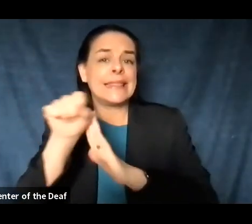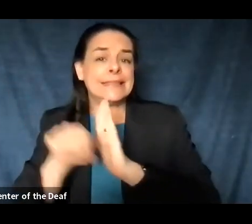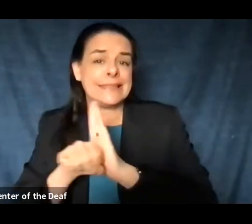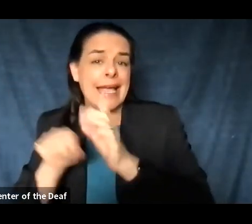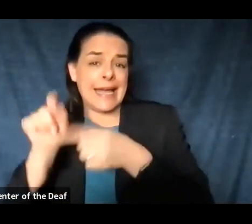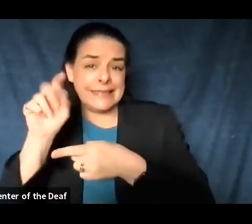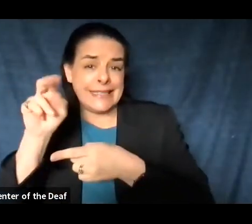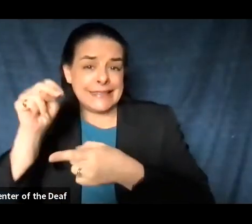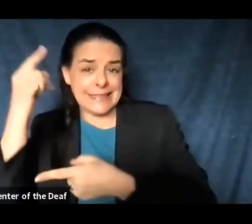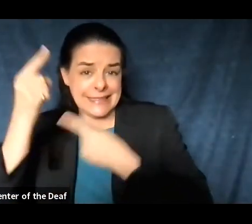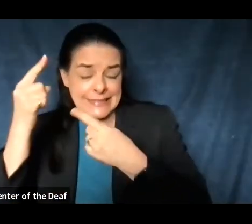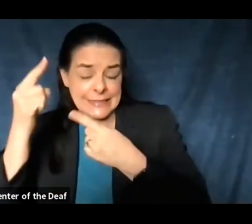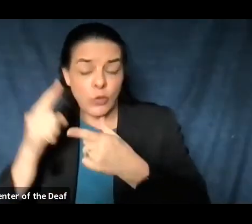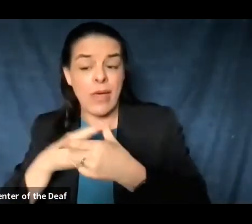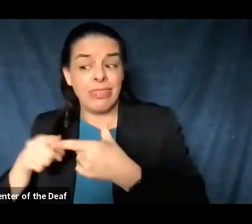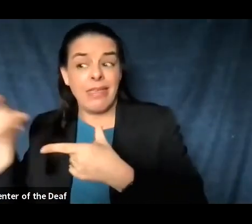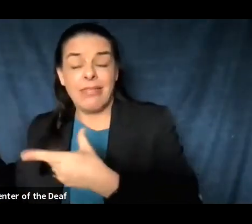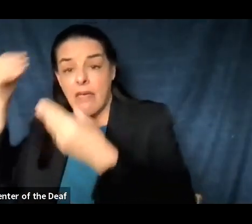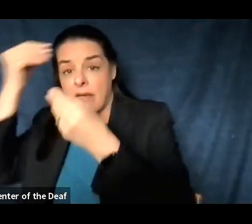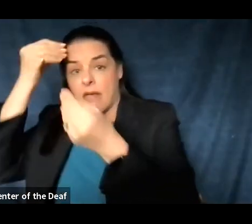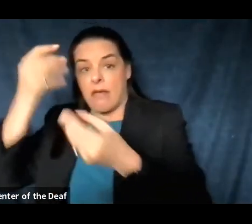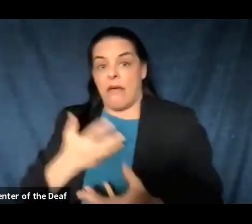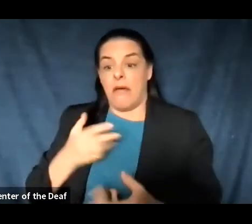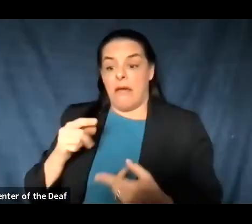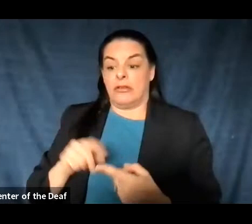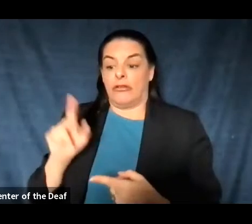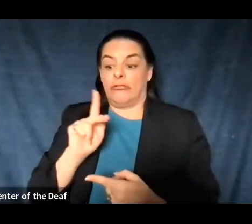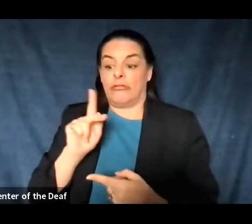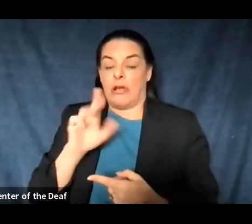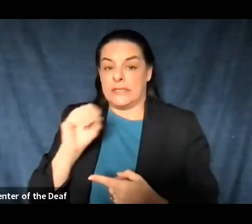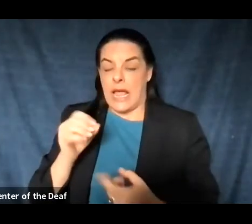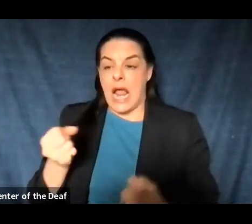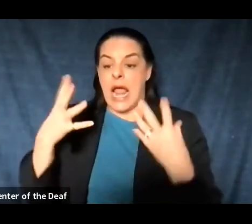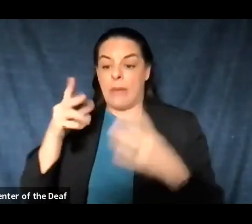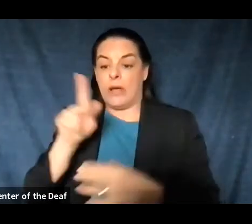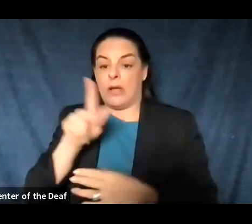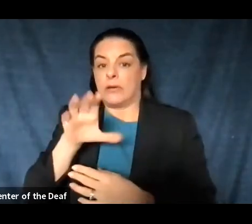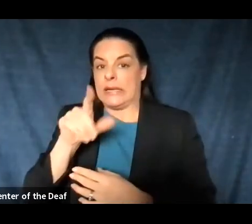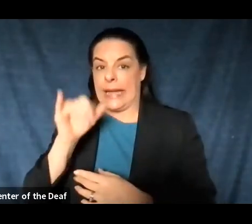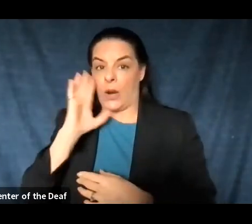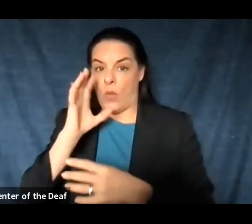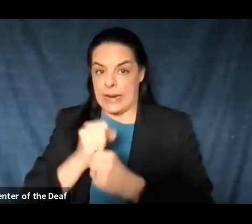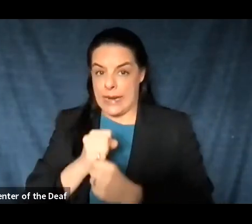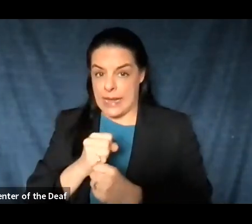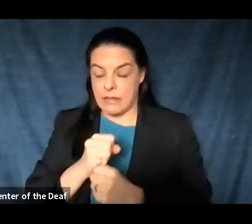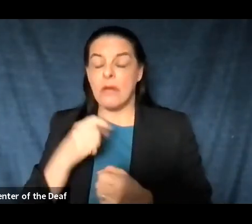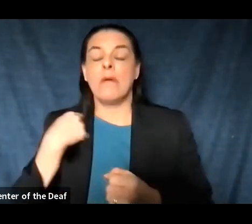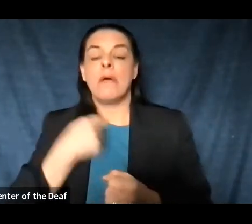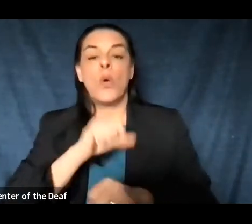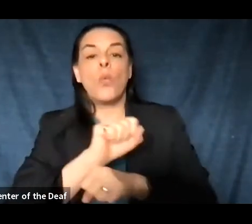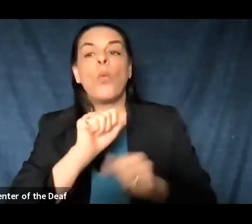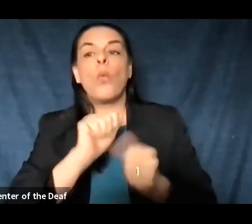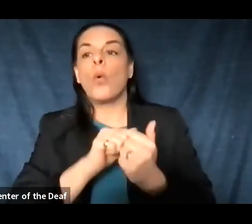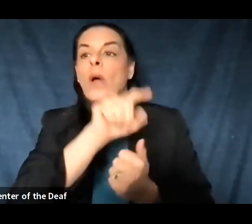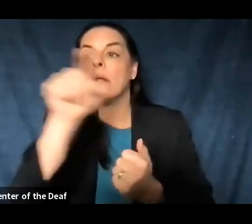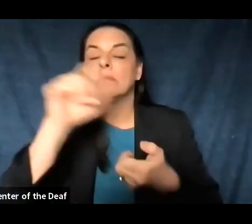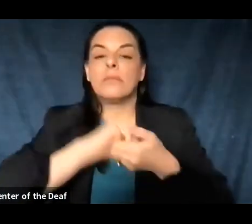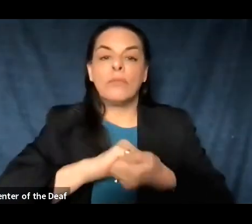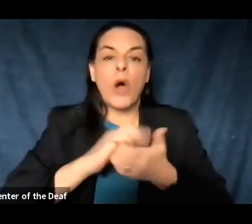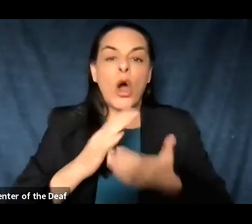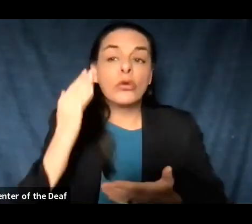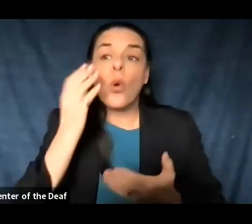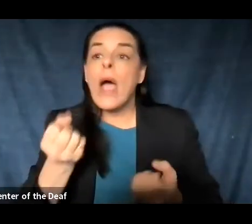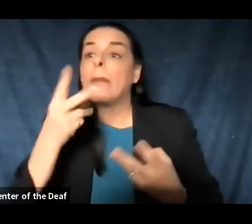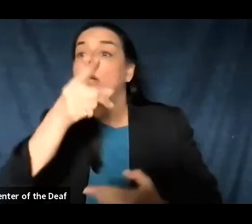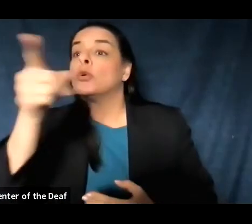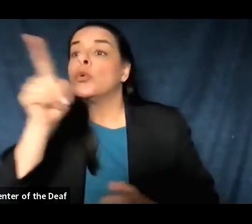are informed of how much vaccine has been allotted to the county. And then we work with our partners to know what they've ordered or what they're